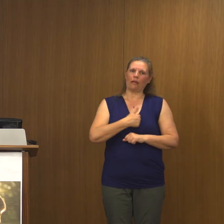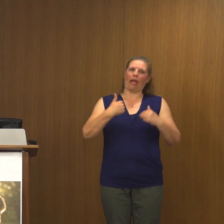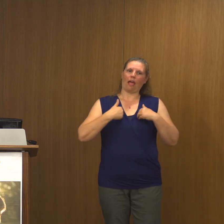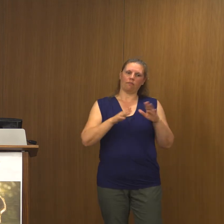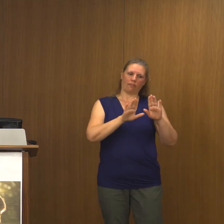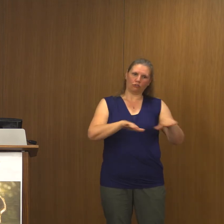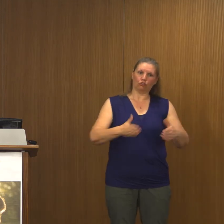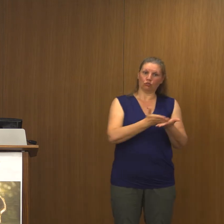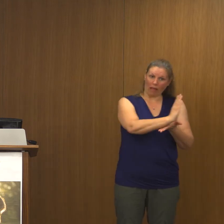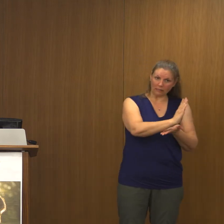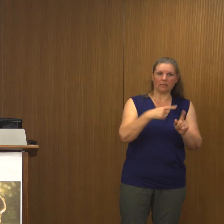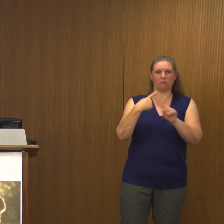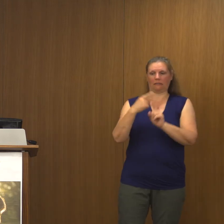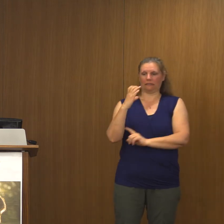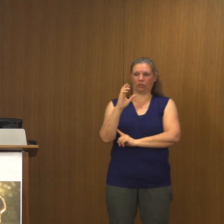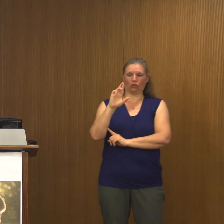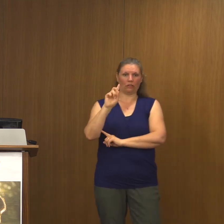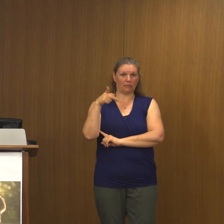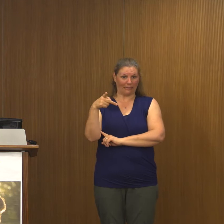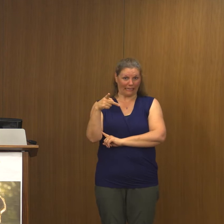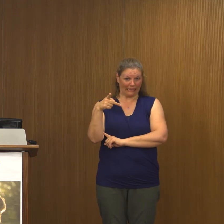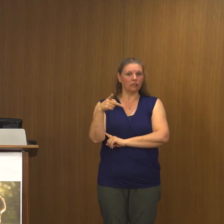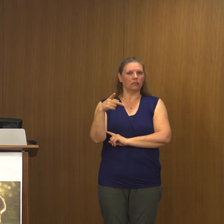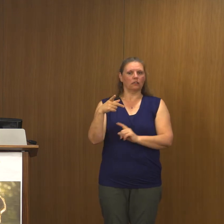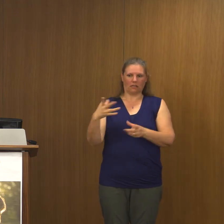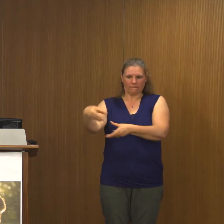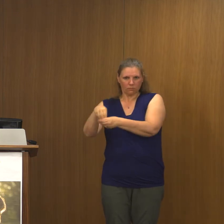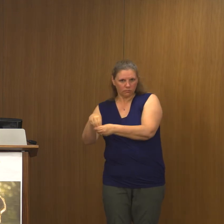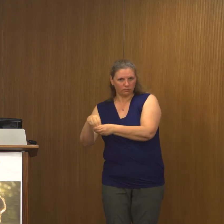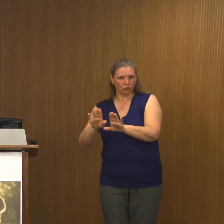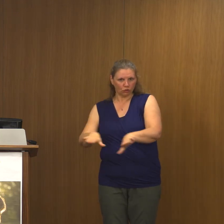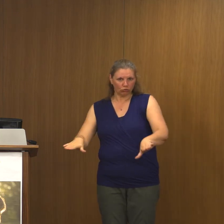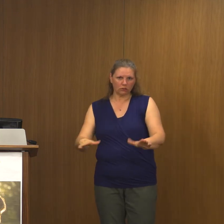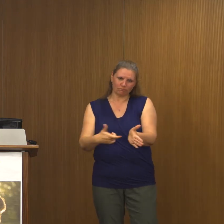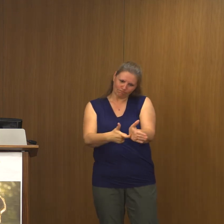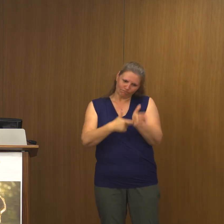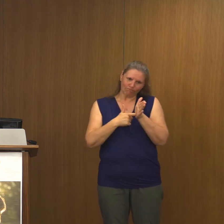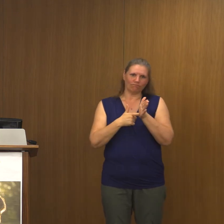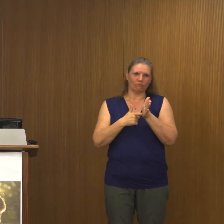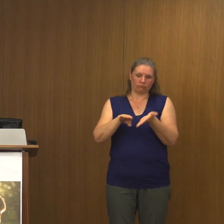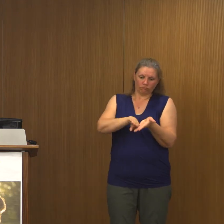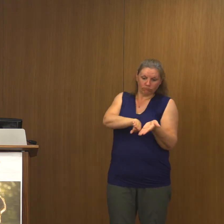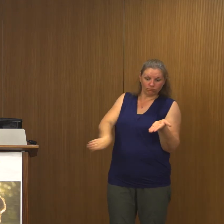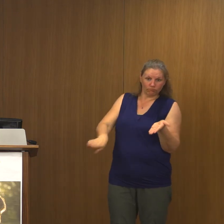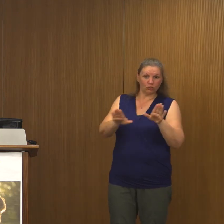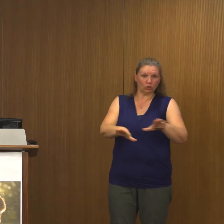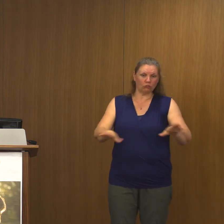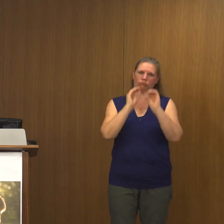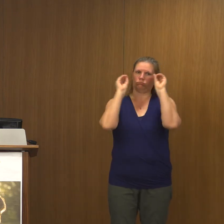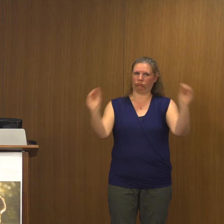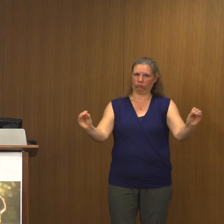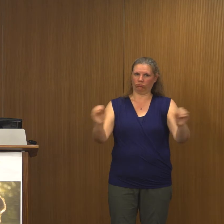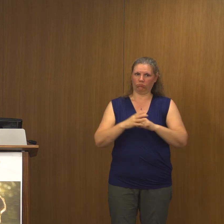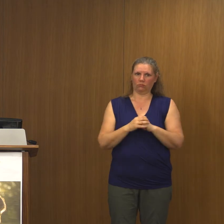Convention on the Rights of Persons with Disabilities, and they have special considerations for children in both, of course, but we would like to think